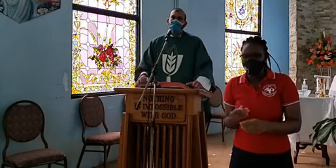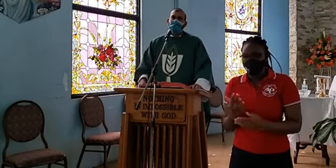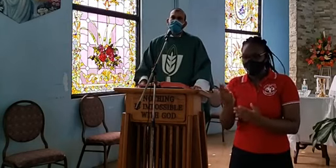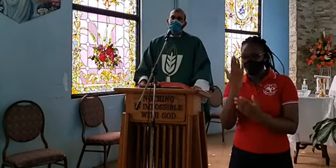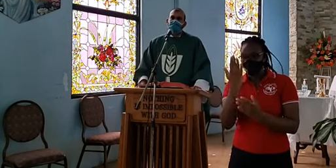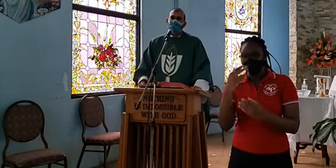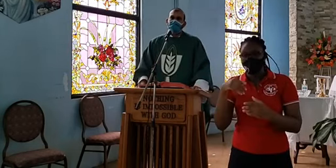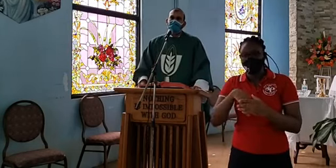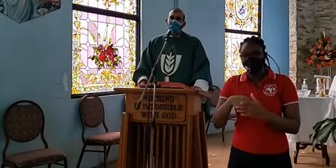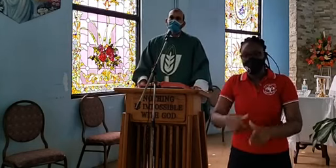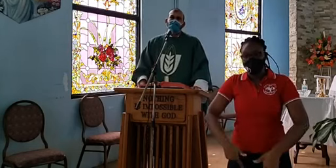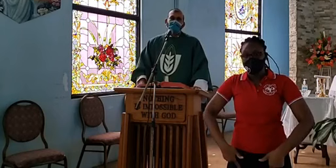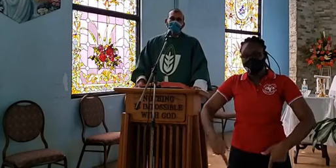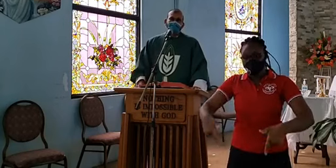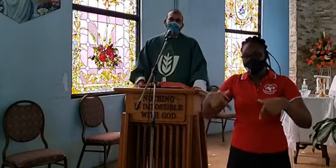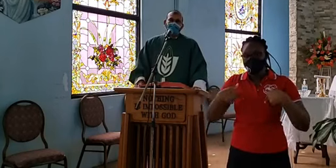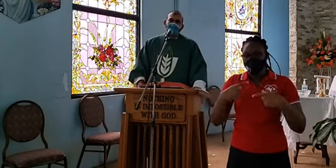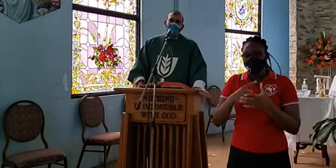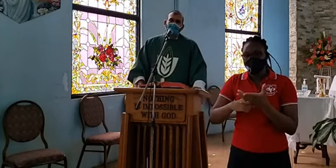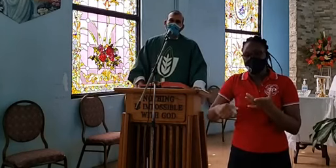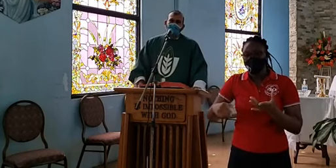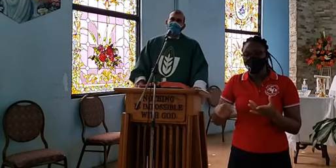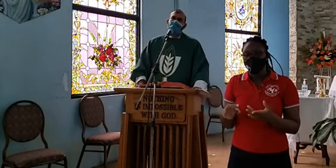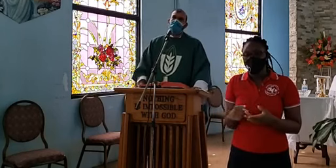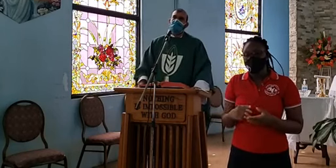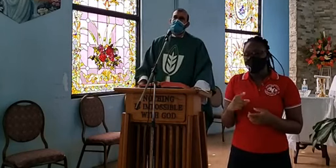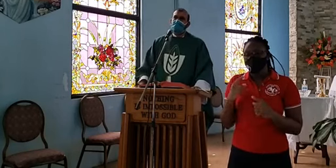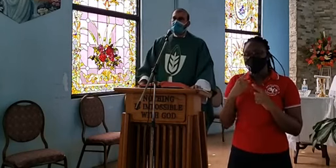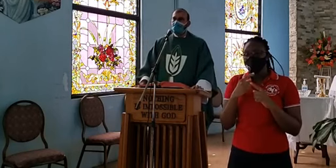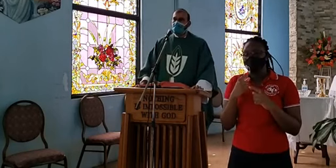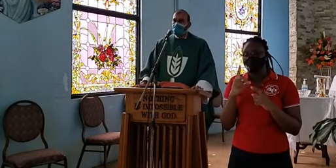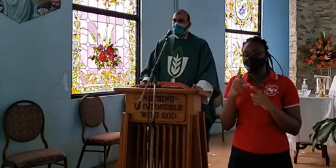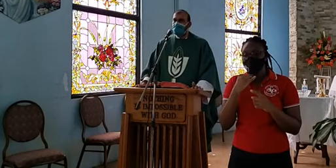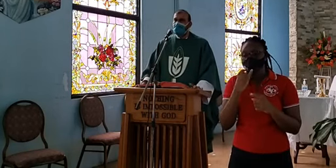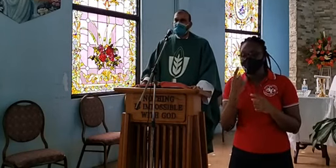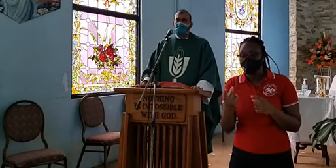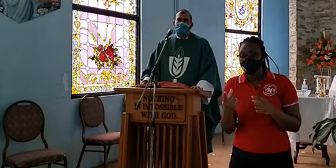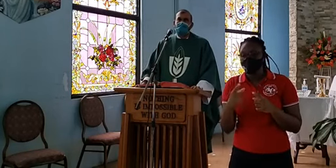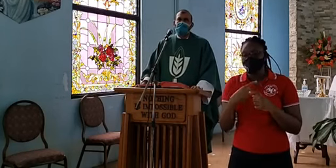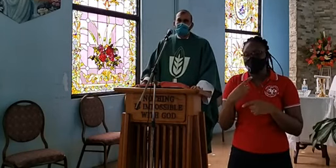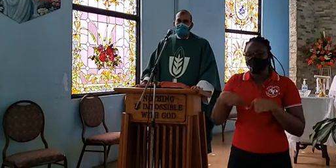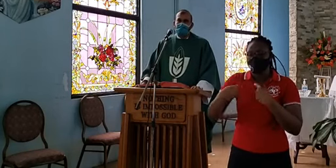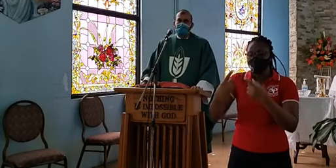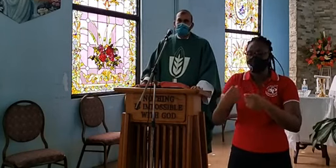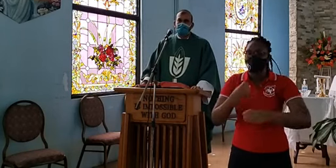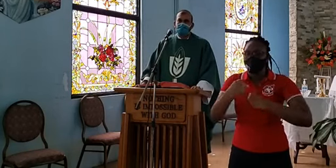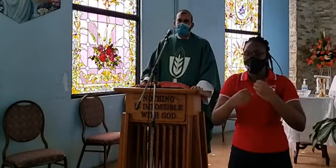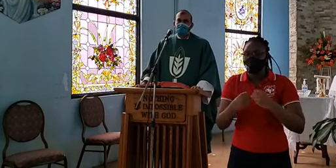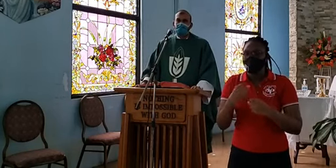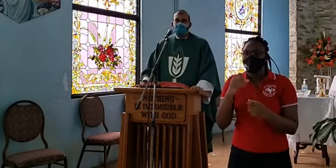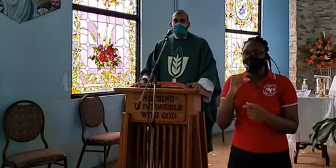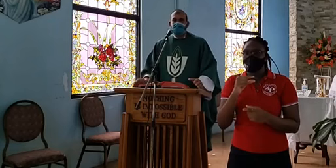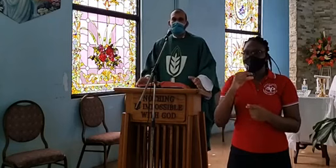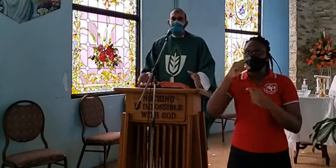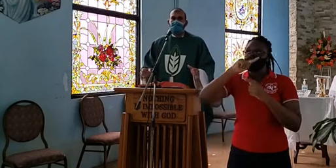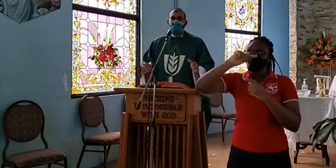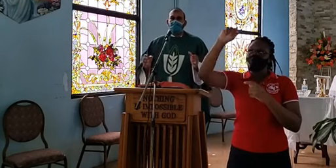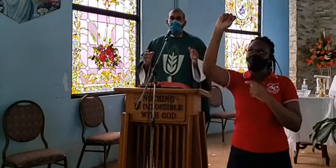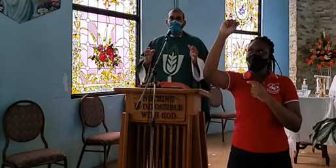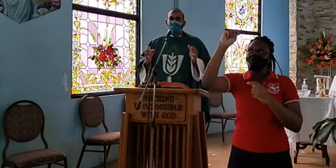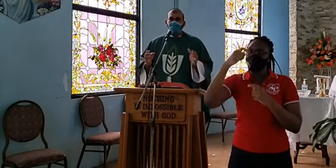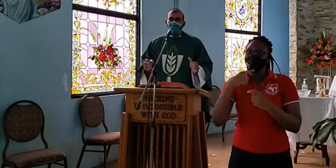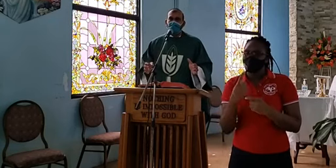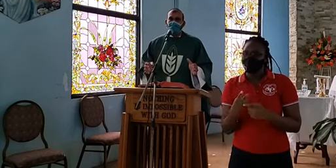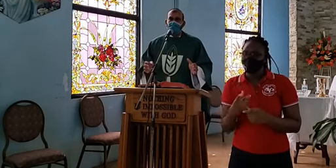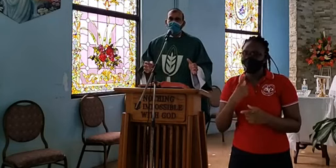your life. But what did David say when he went out to fight Goliath? He said,